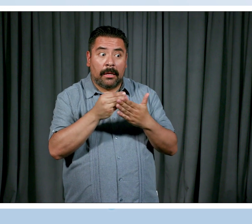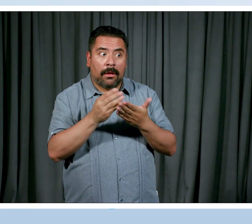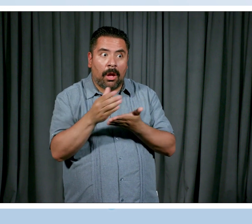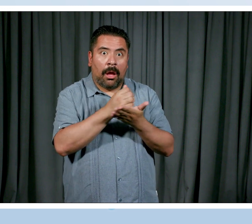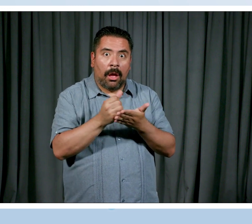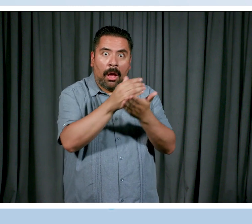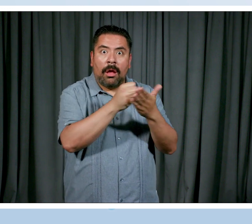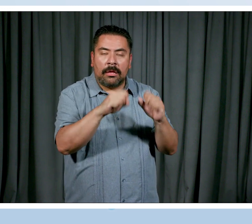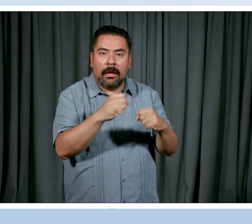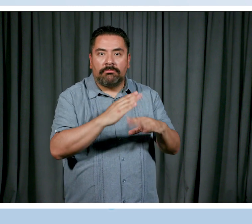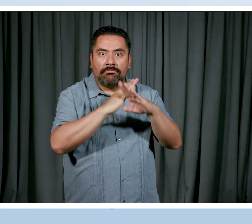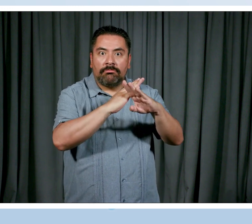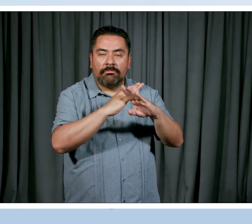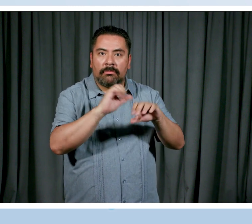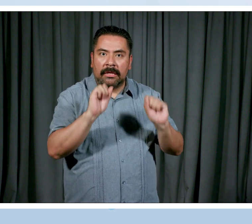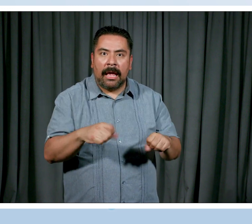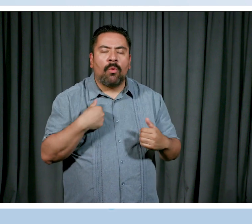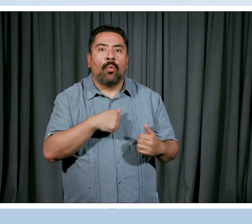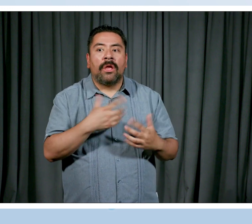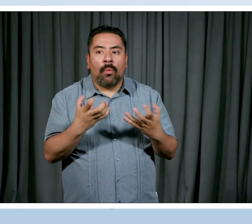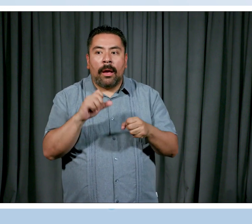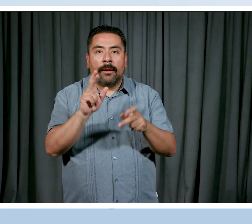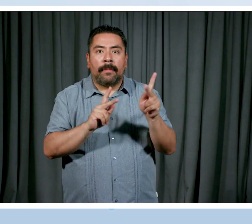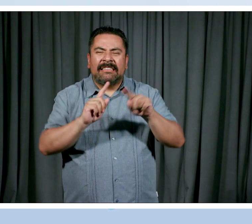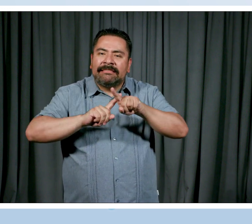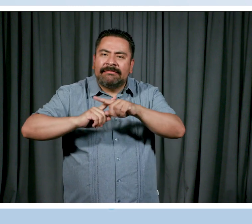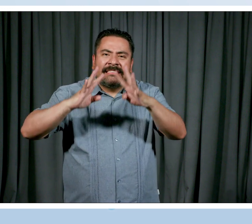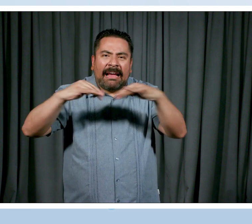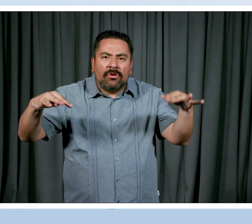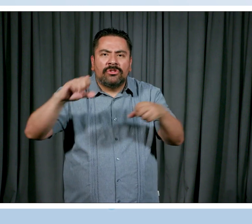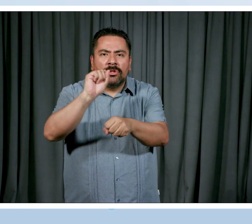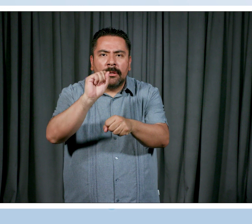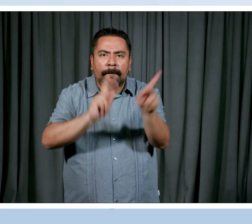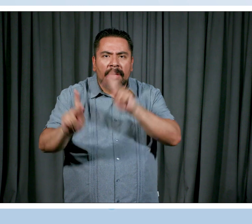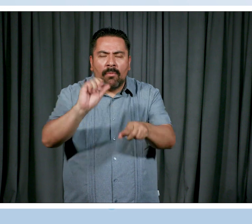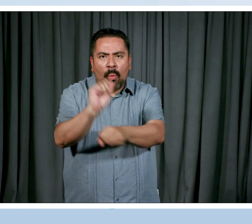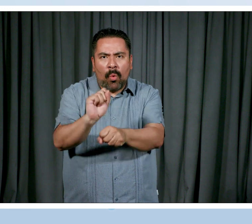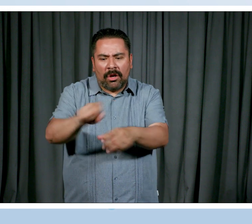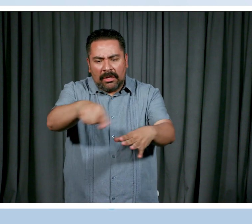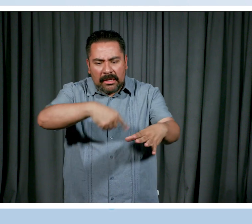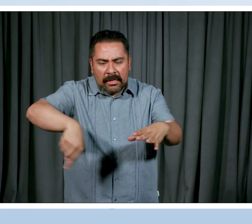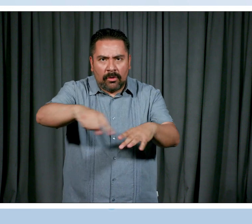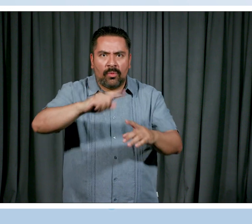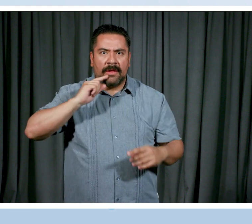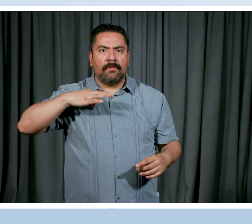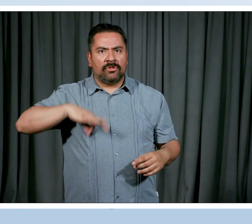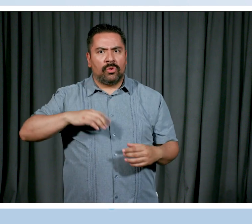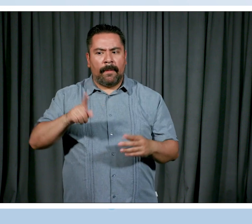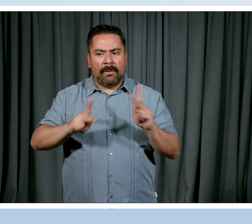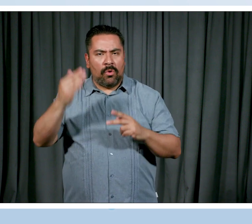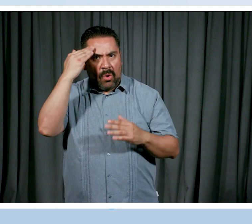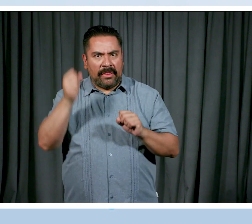a barrier, certainly. We want that diversity in the workforce. It's super beneficial to make sure that people know that they can join the